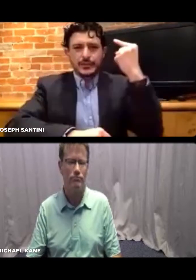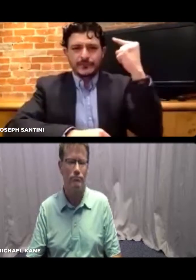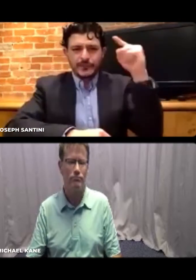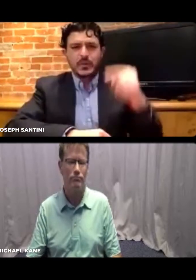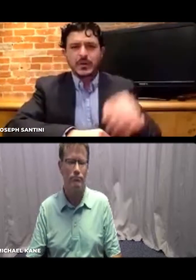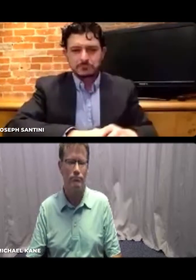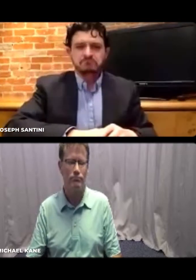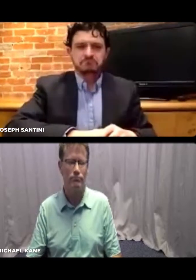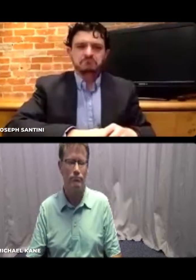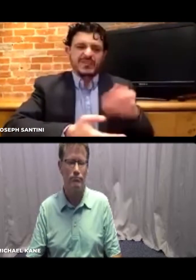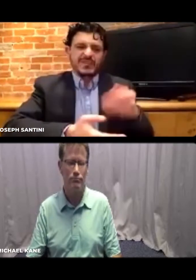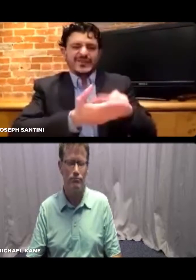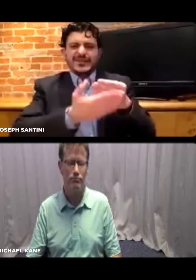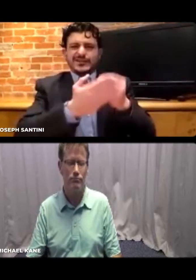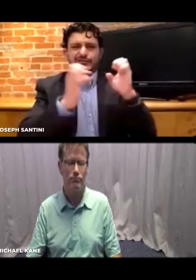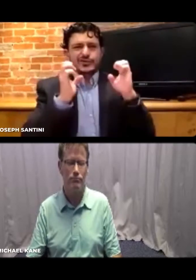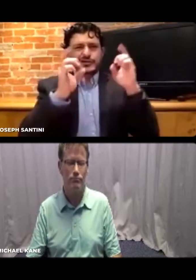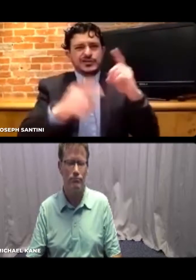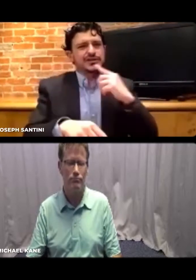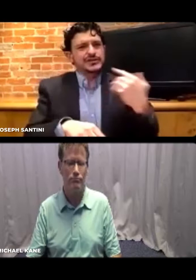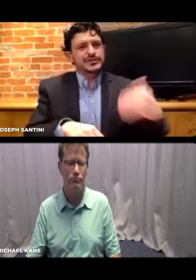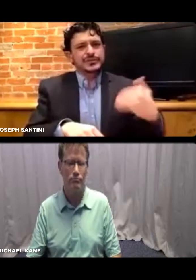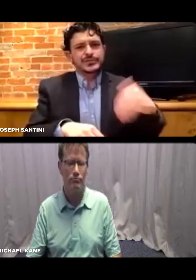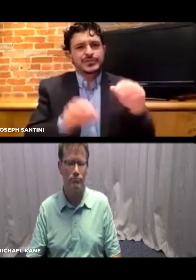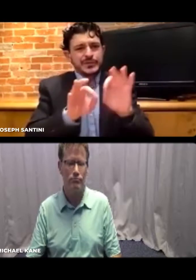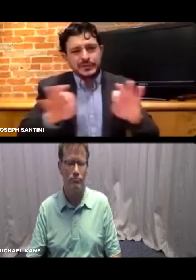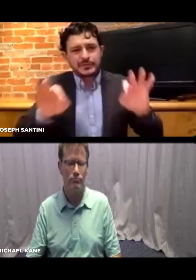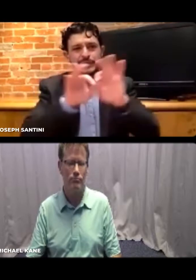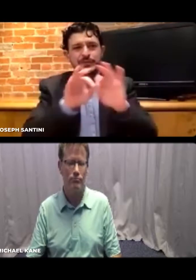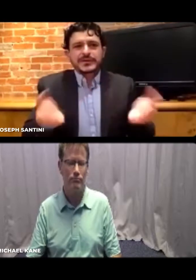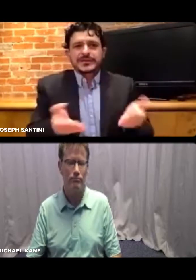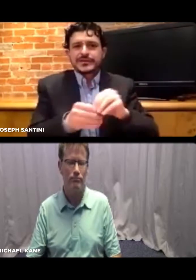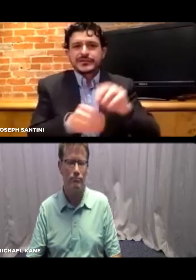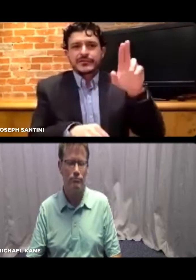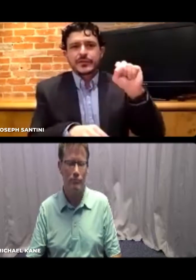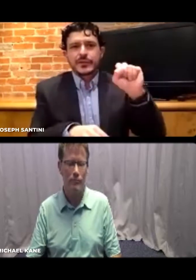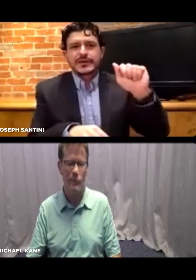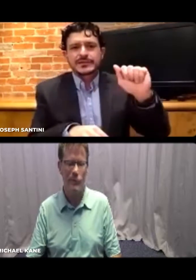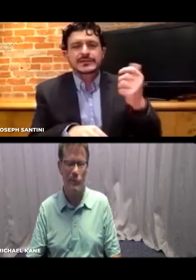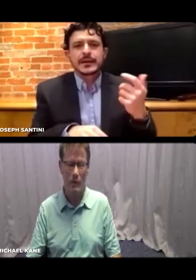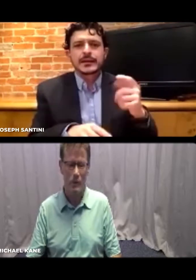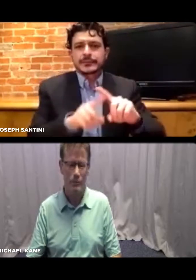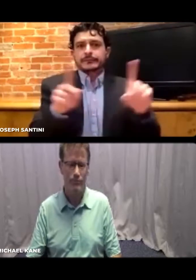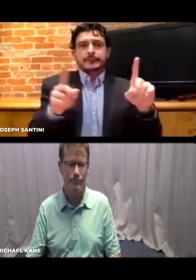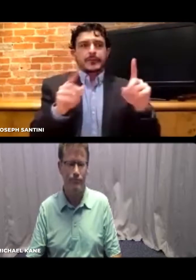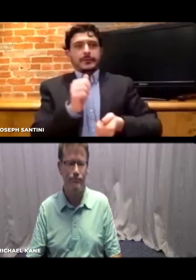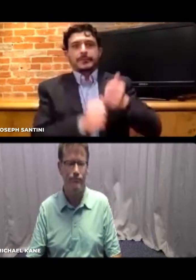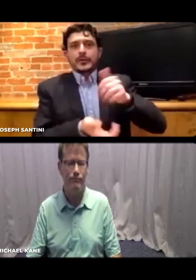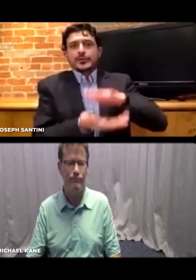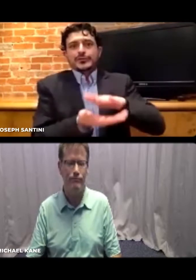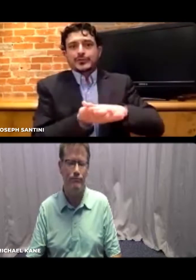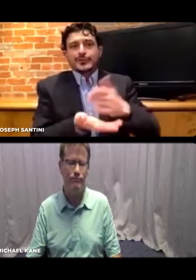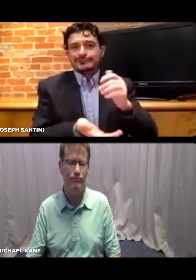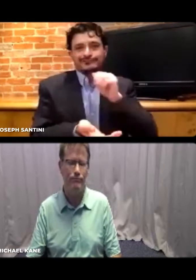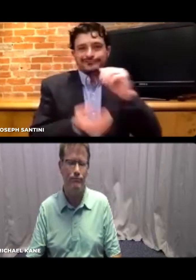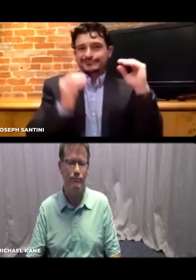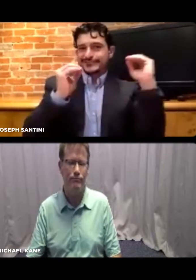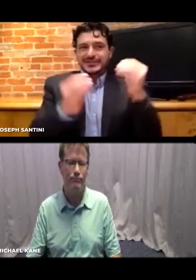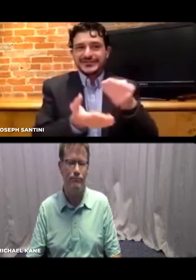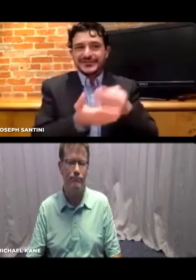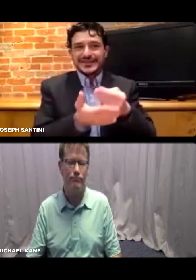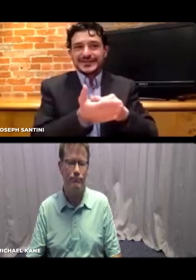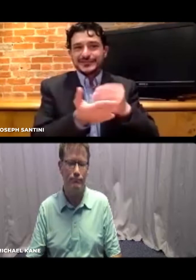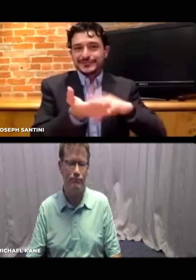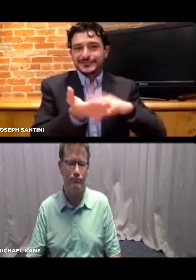The Financial Education Webinar Series has been established to address the needs seen across the